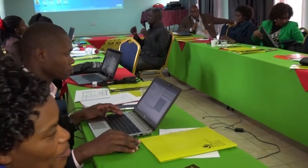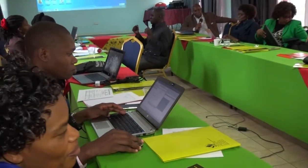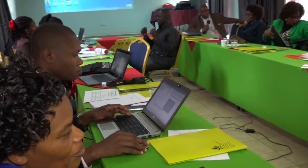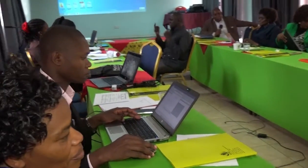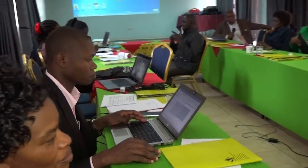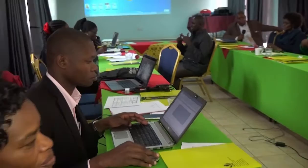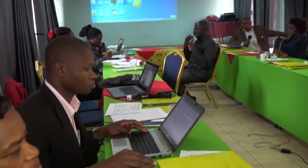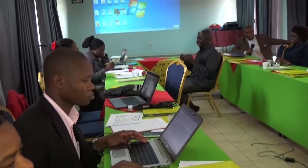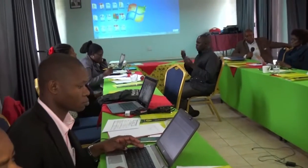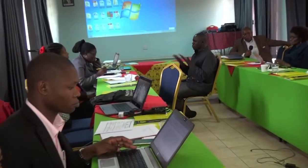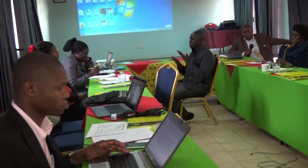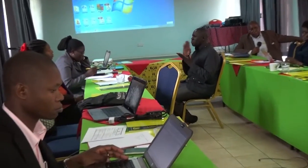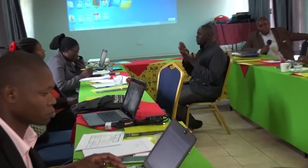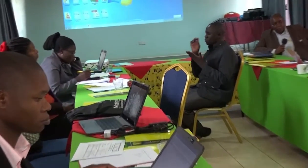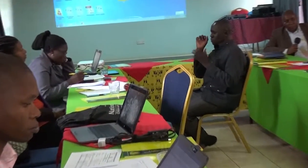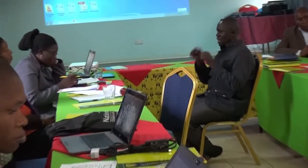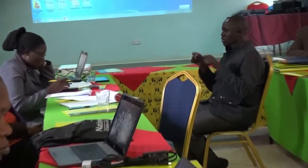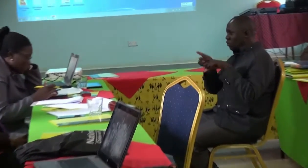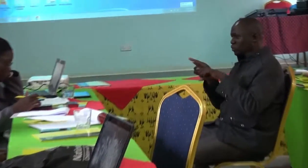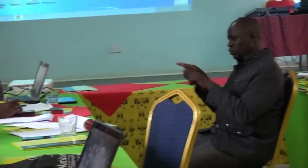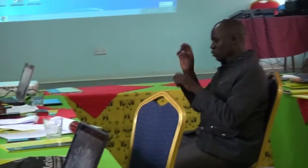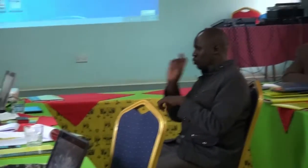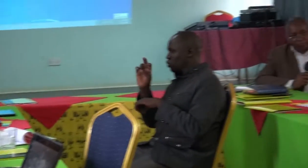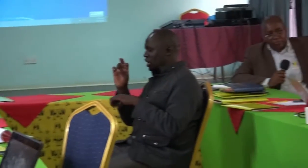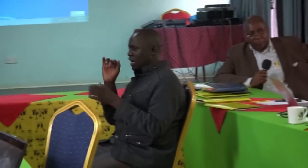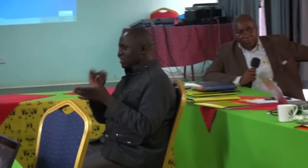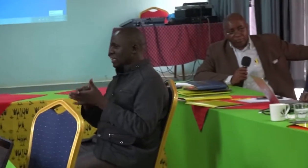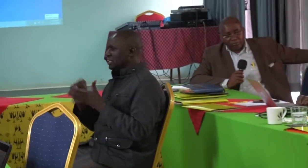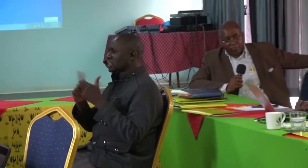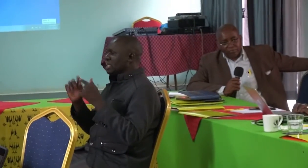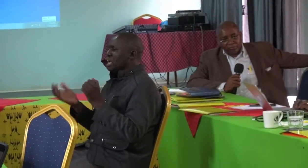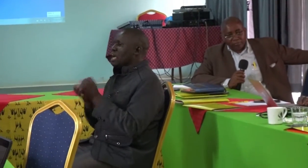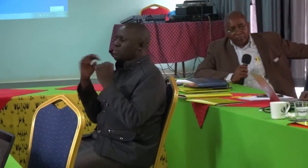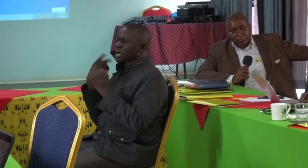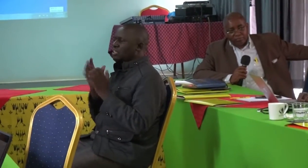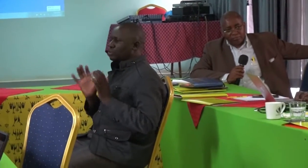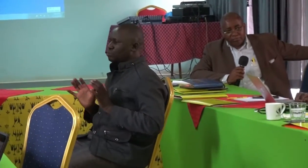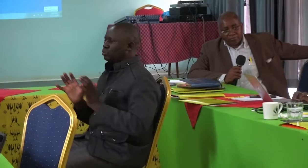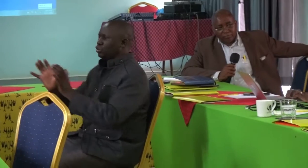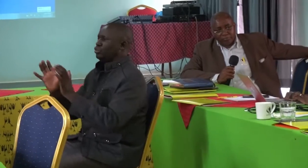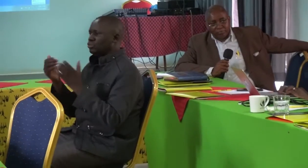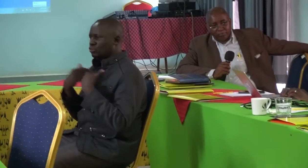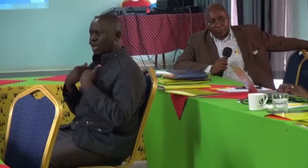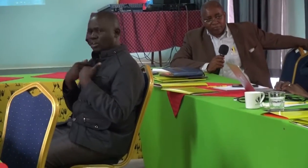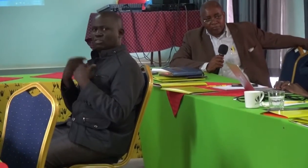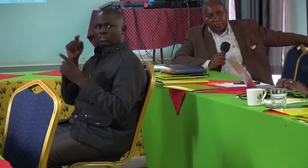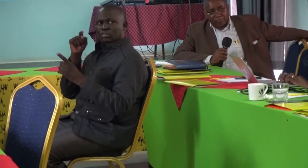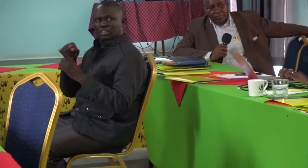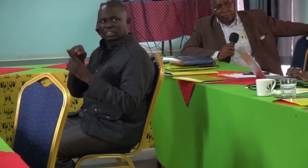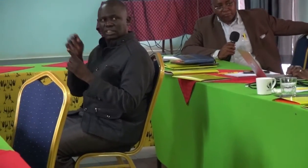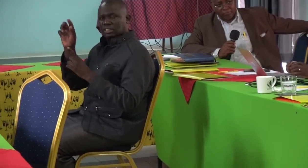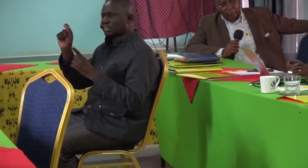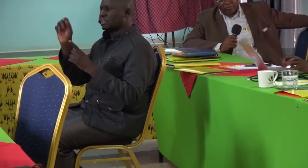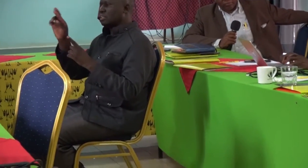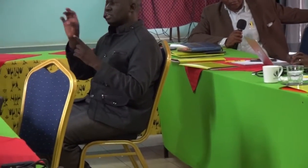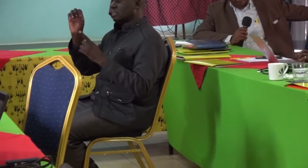So maybe you can consider the same and help us push to have the Marrakesh Treaty and